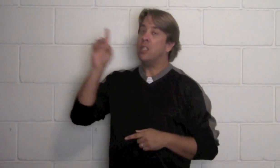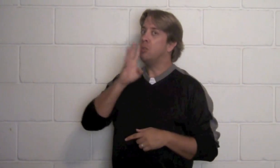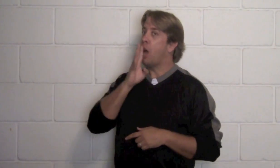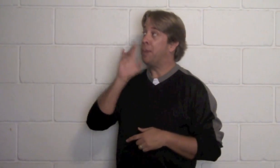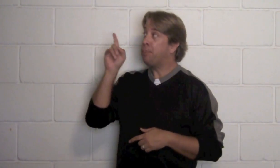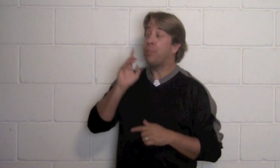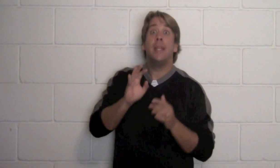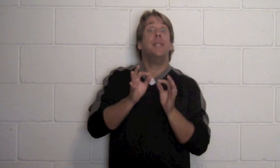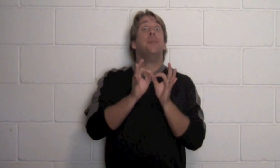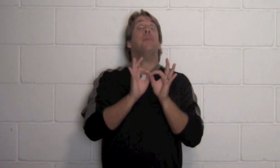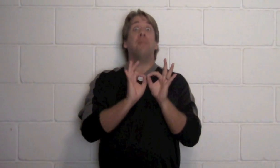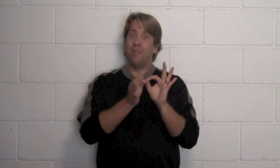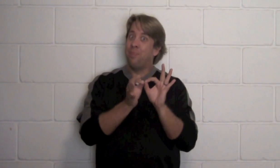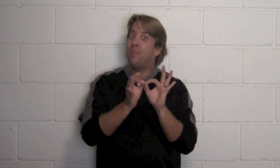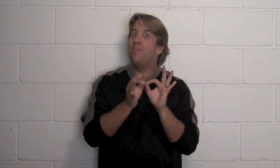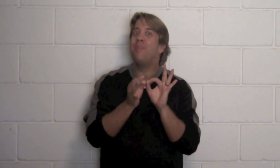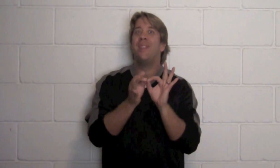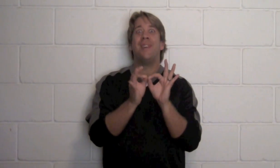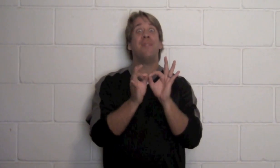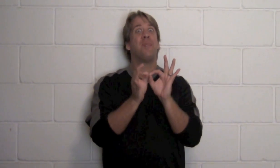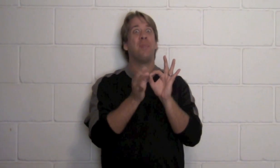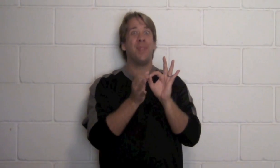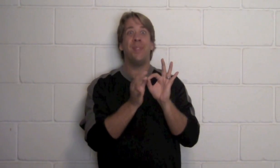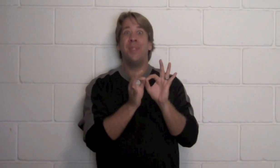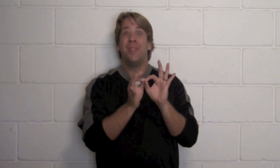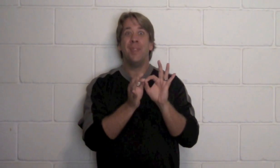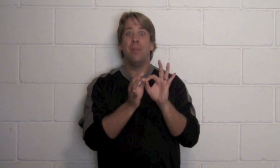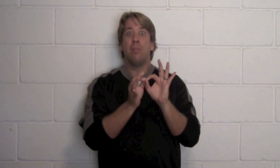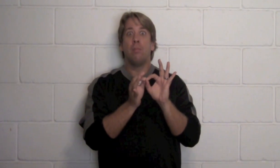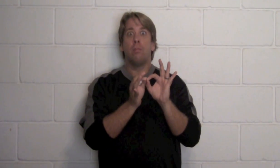Stop. Oh, they're starting to lecture. Let me go ahead and interpret.